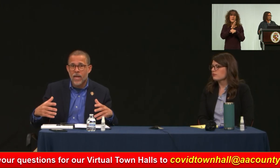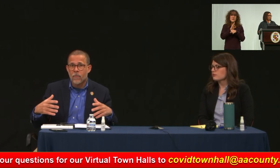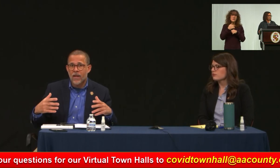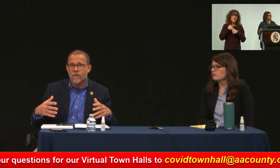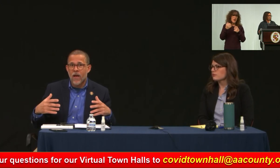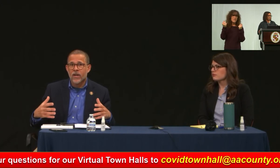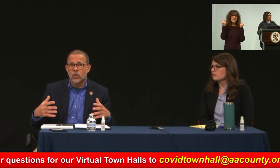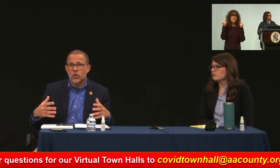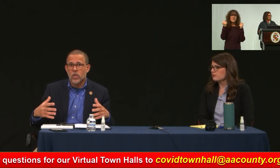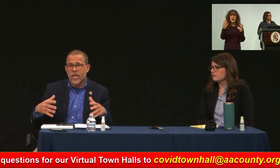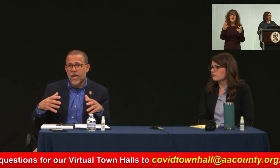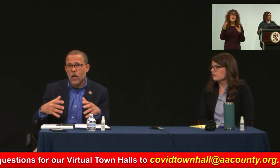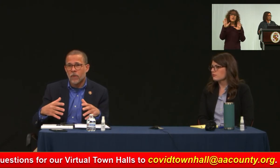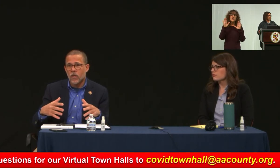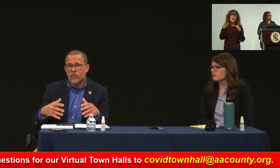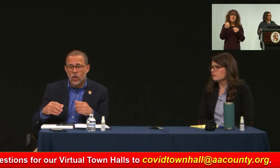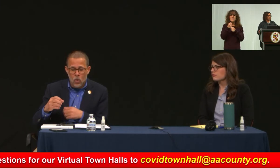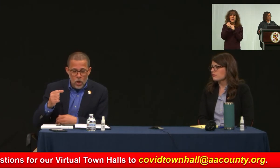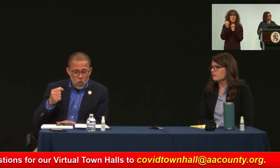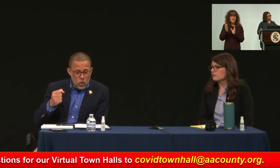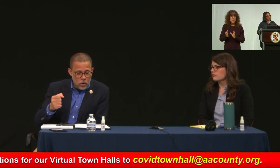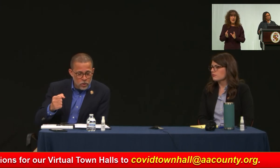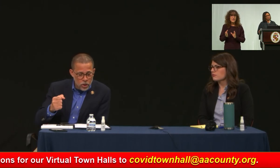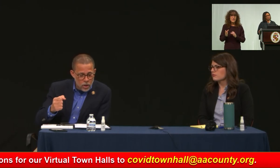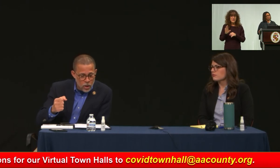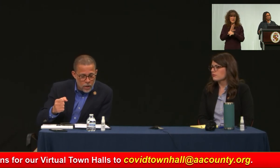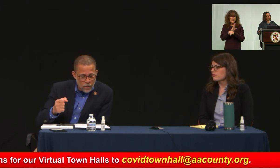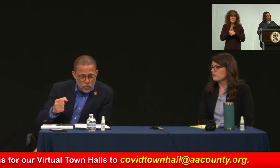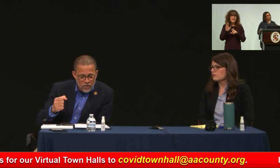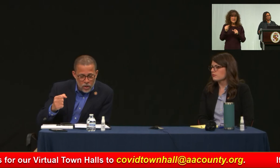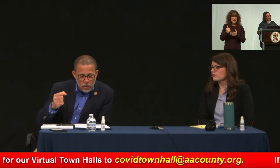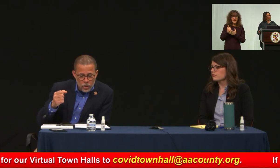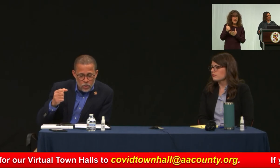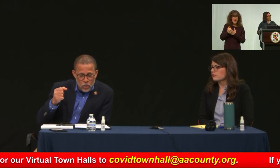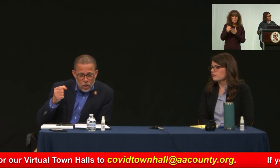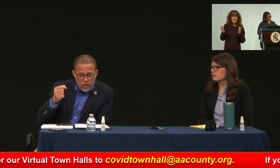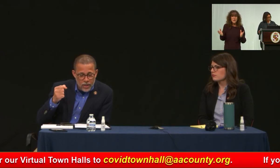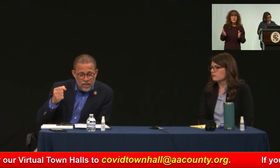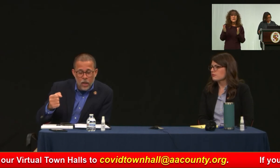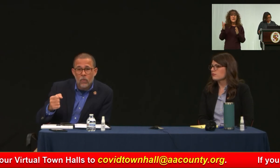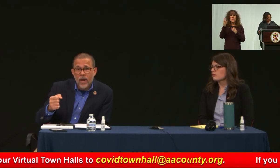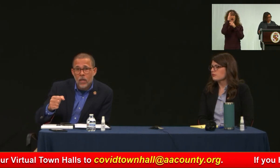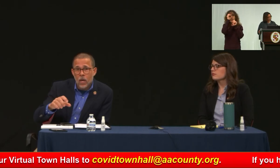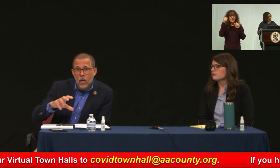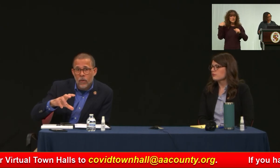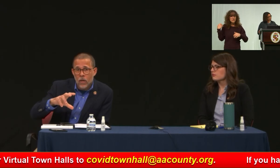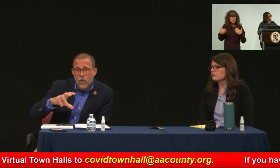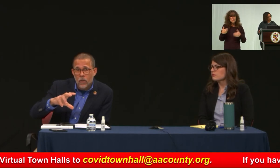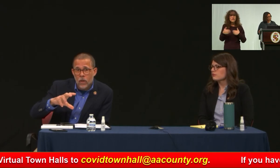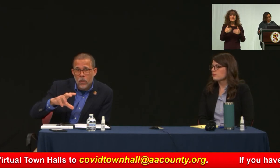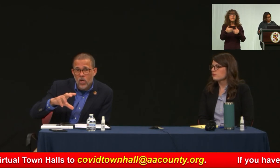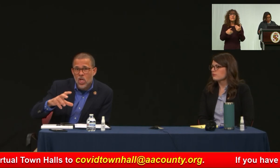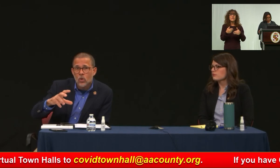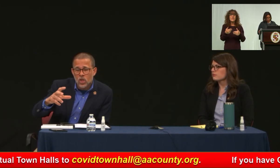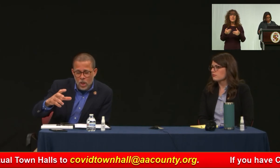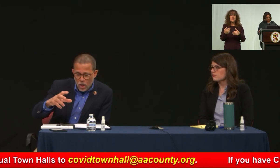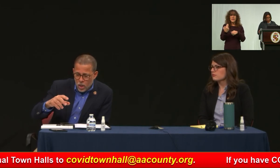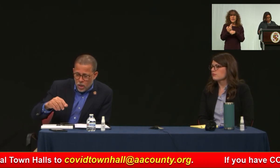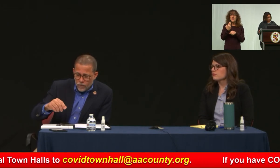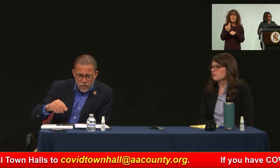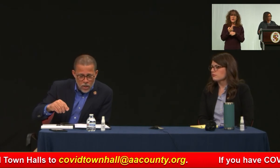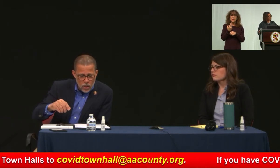great light manufacturers that could help in this. So we're urging the president to accelerate the